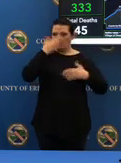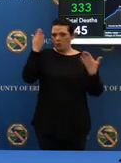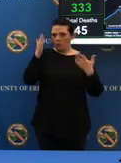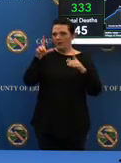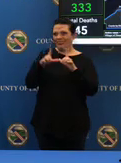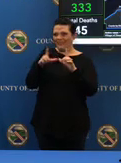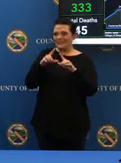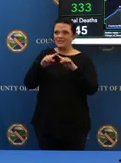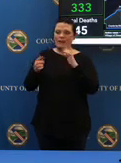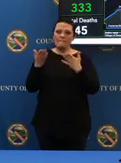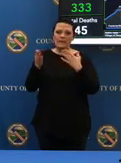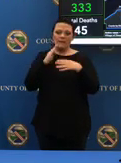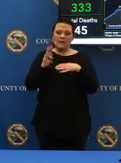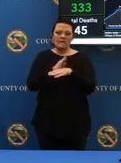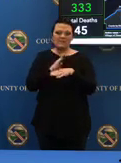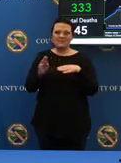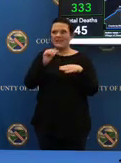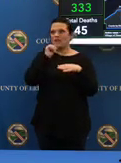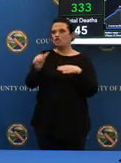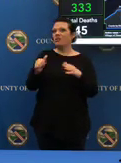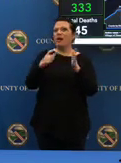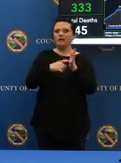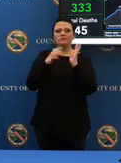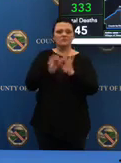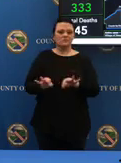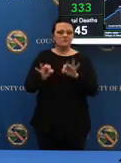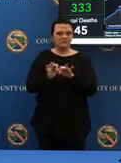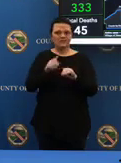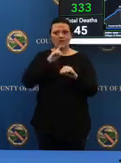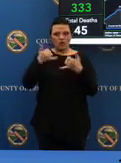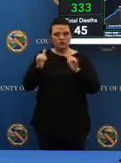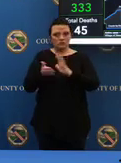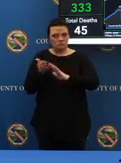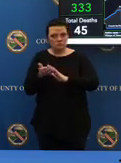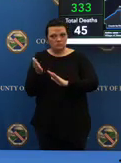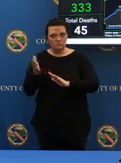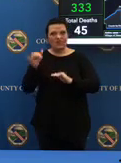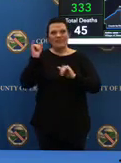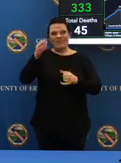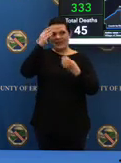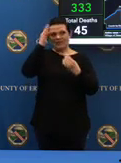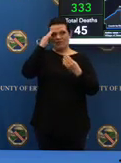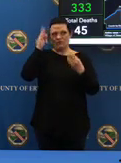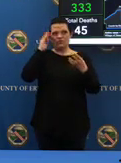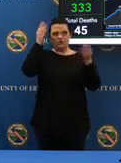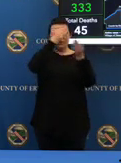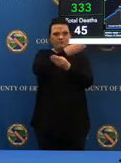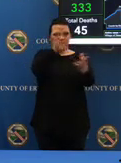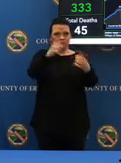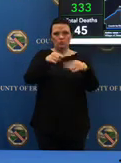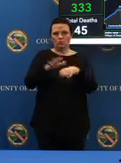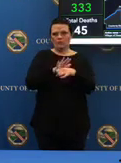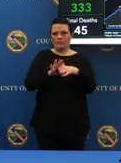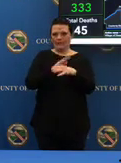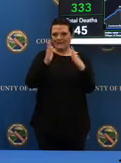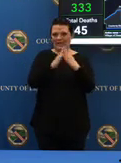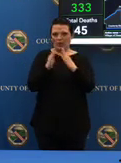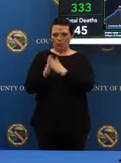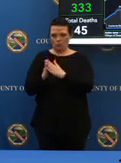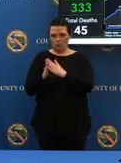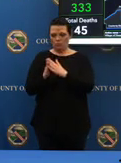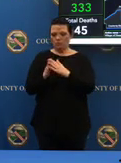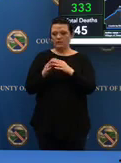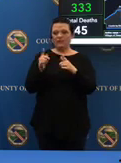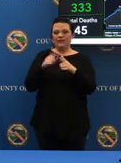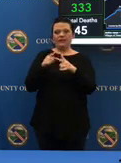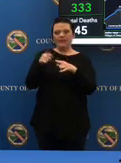se, but maybe businesses that are non-essential that are operating, that information is being passed on to the local town or city, in which then they